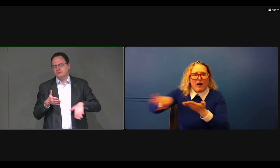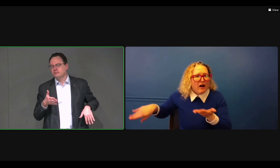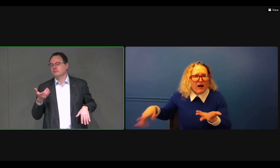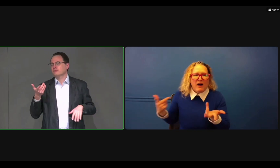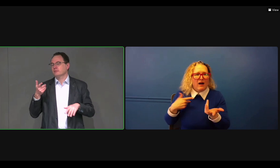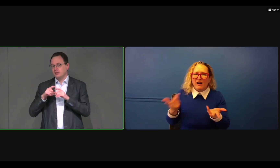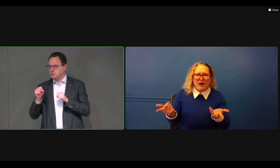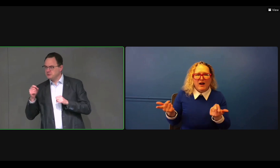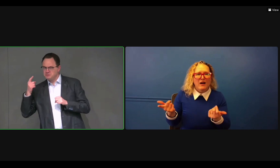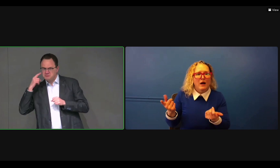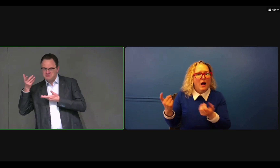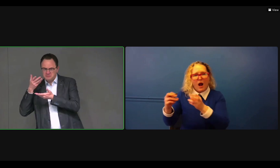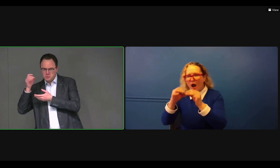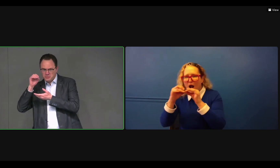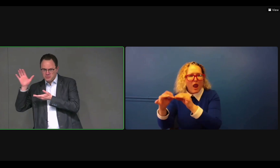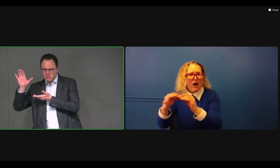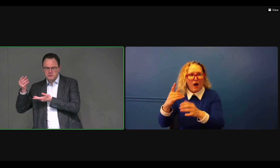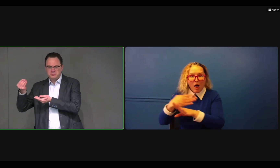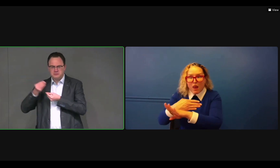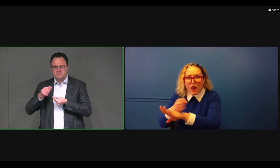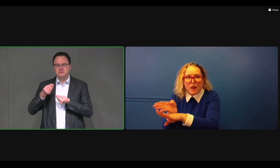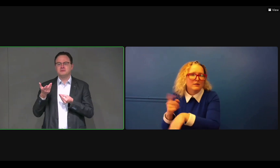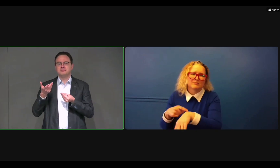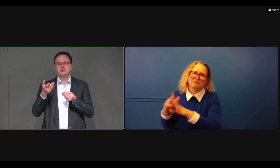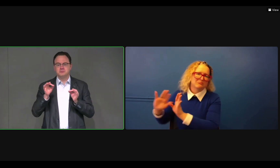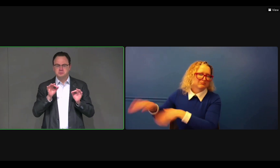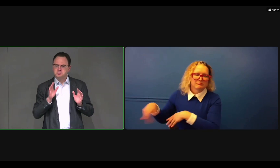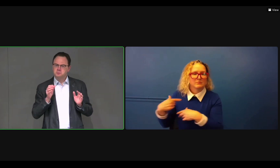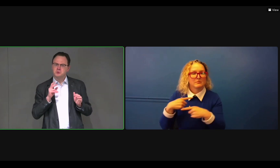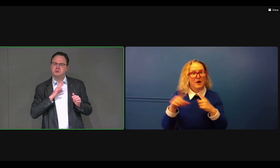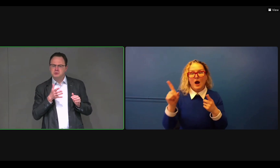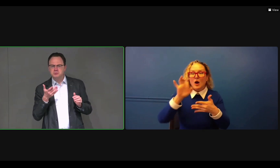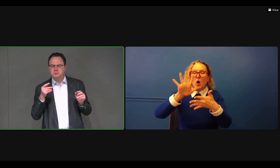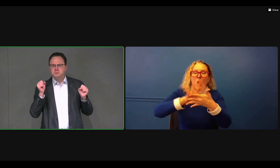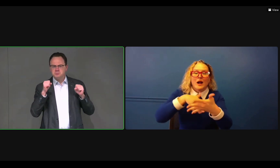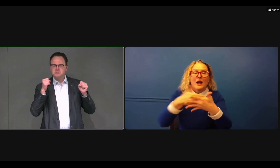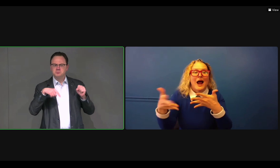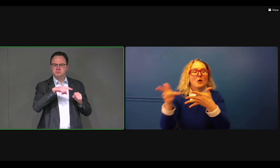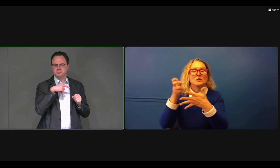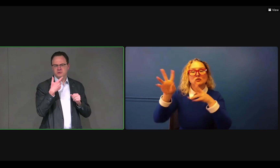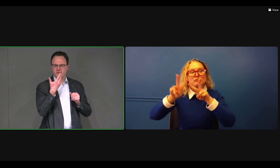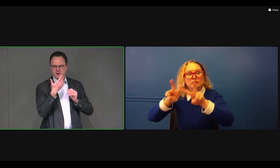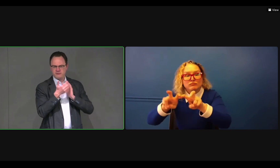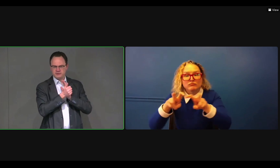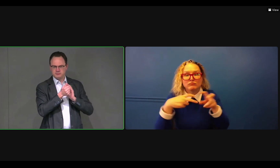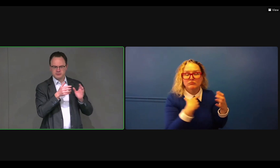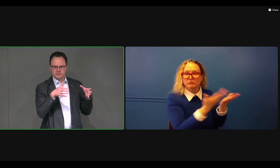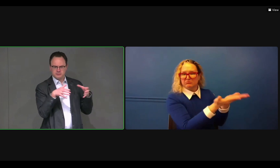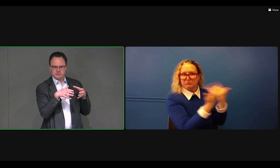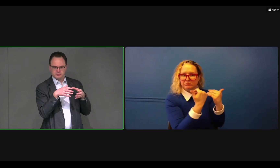Again, we didn't spend too much time on any one sign. There was a sign where there was a lot of disagreement. We might ask linguists for their